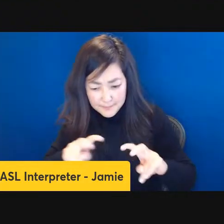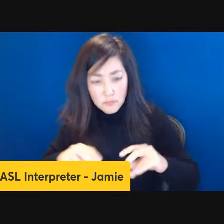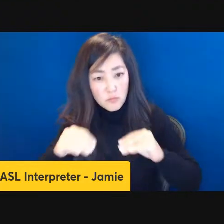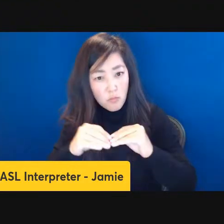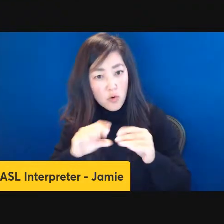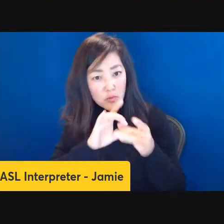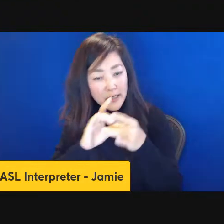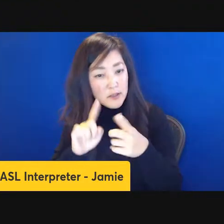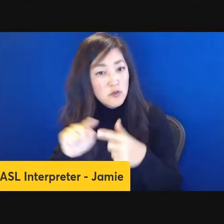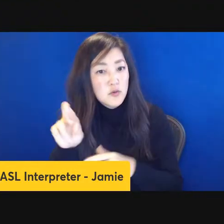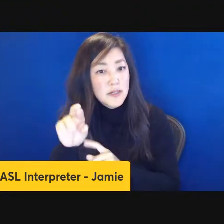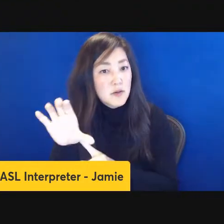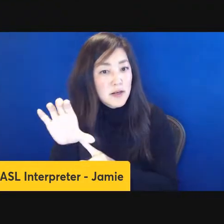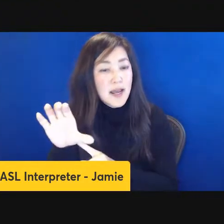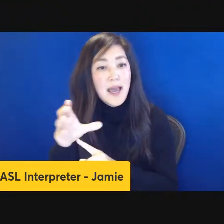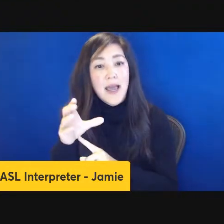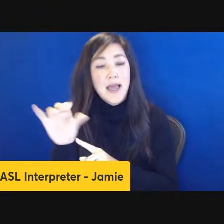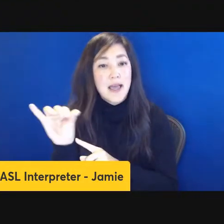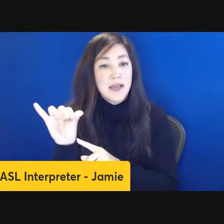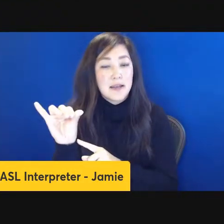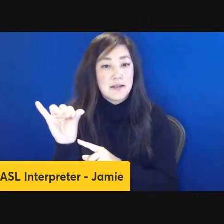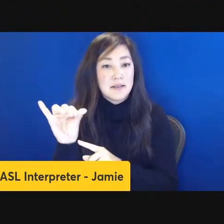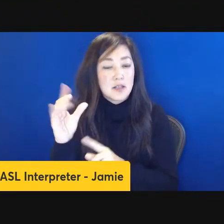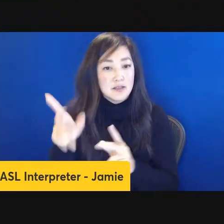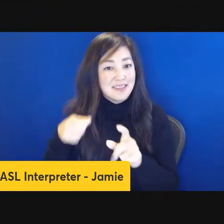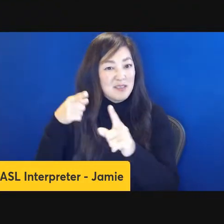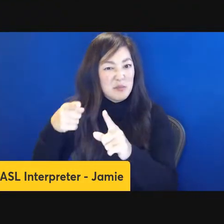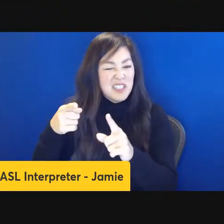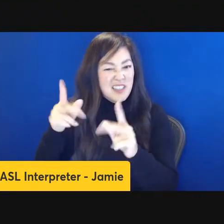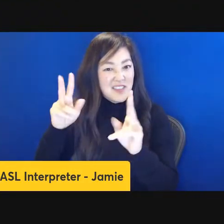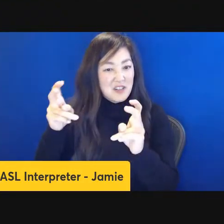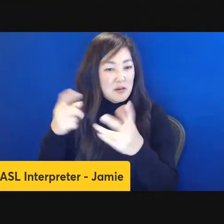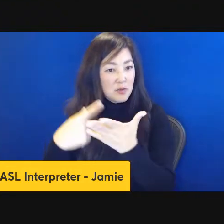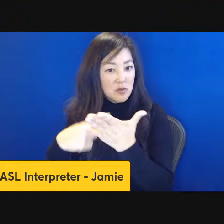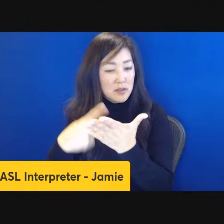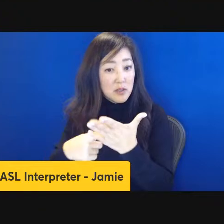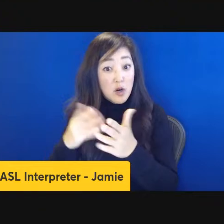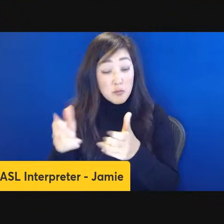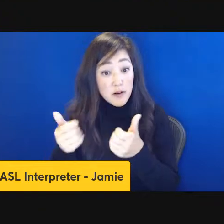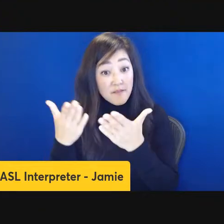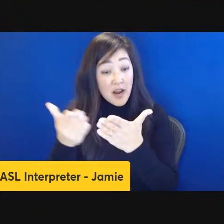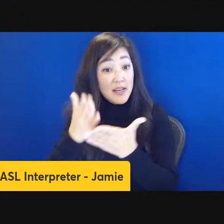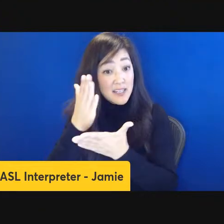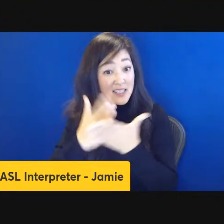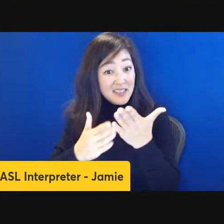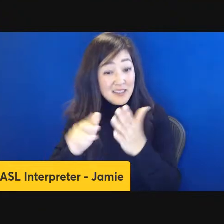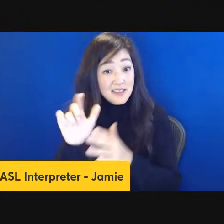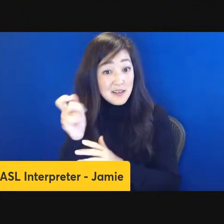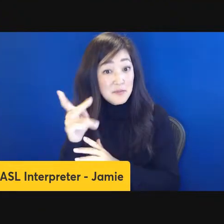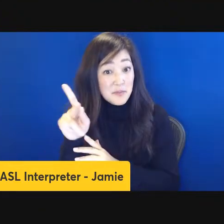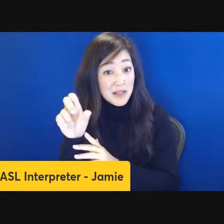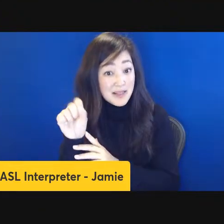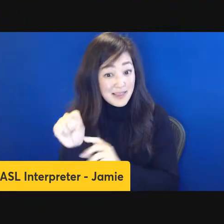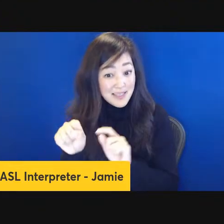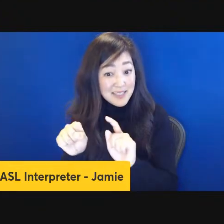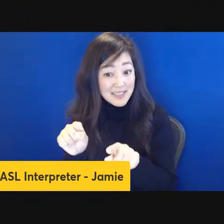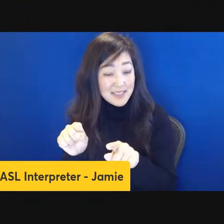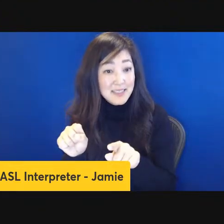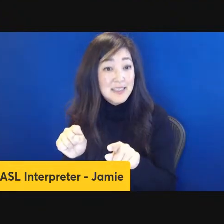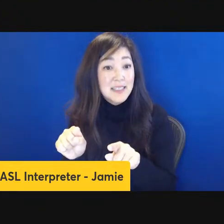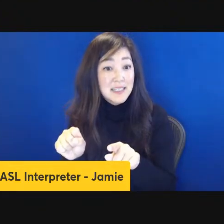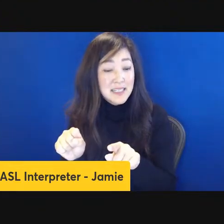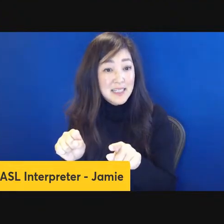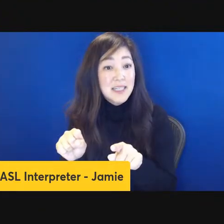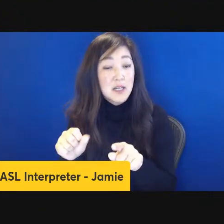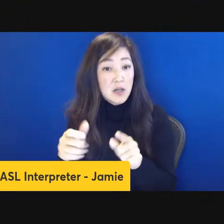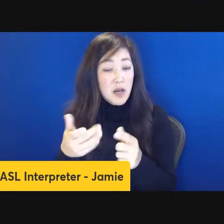the specific topics that we present. We provided the links for those of you who want to know more in the